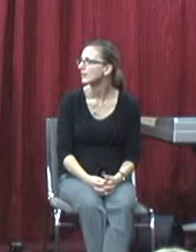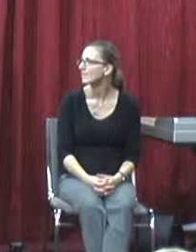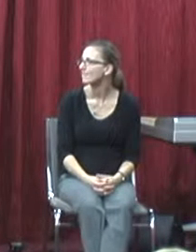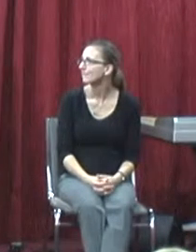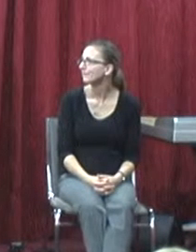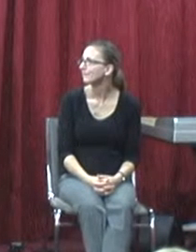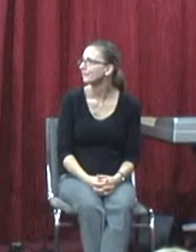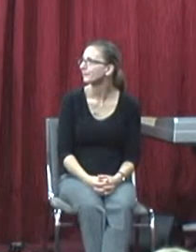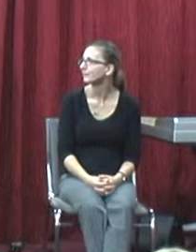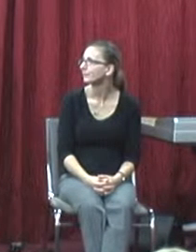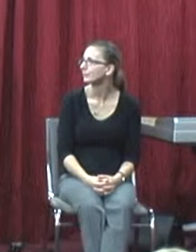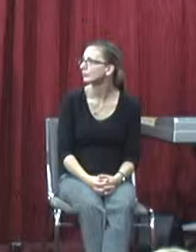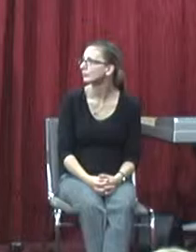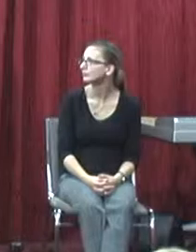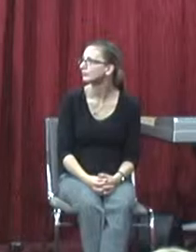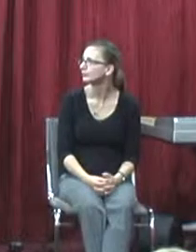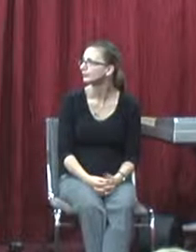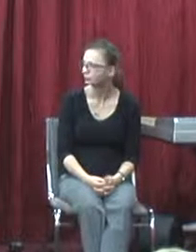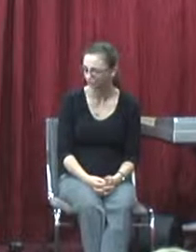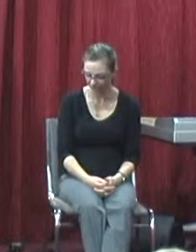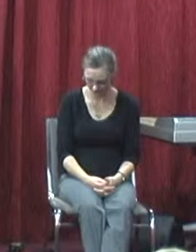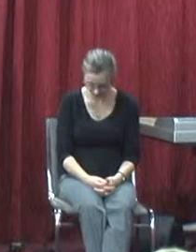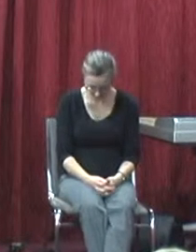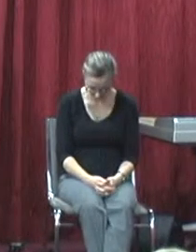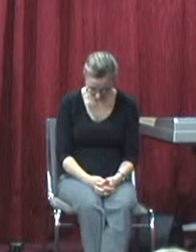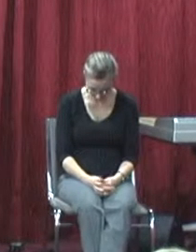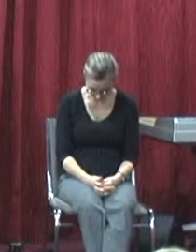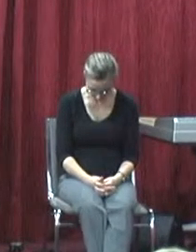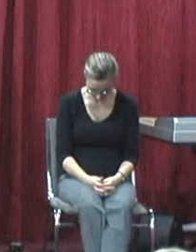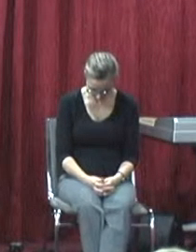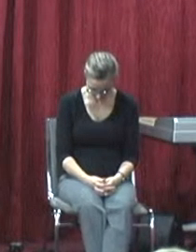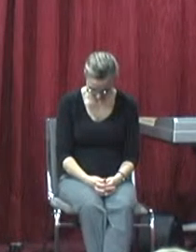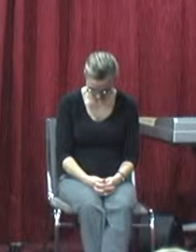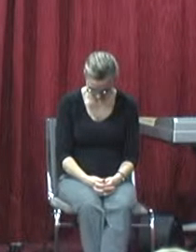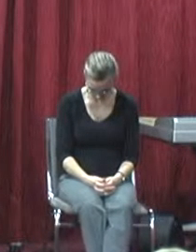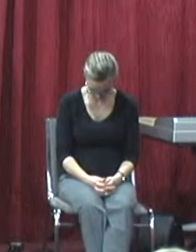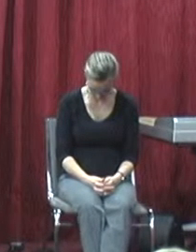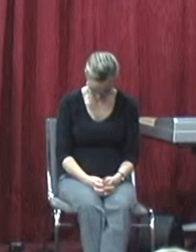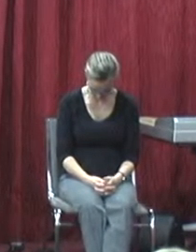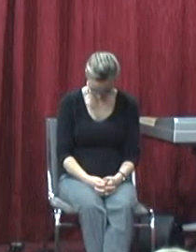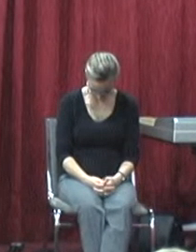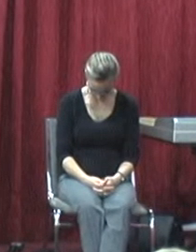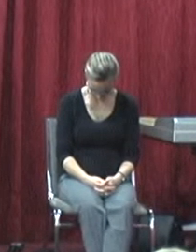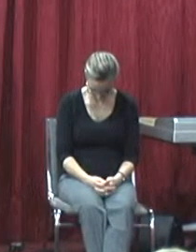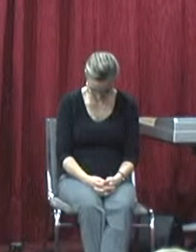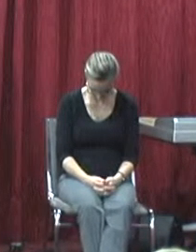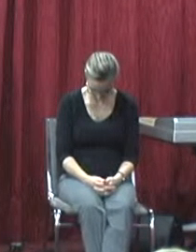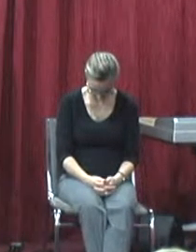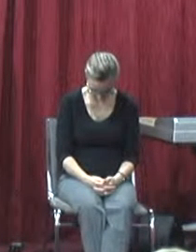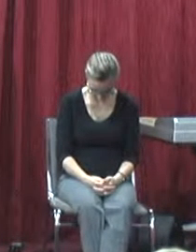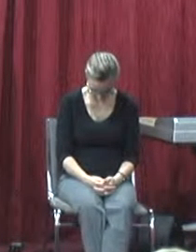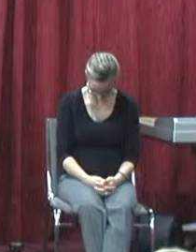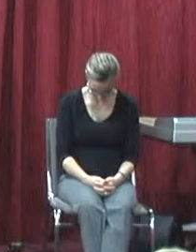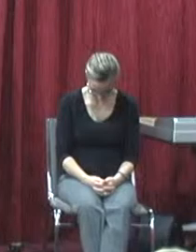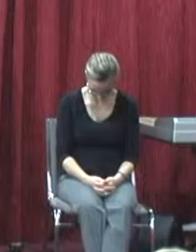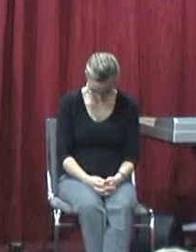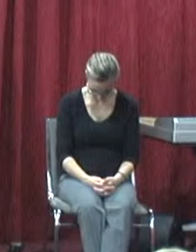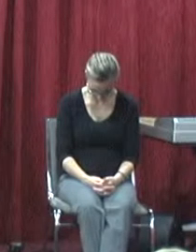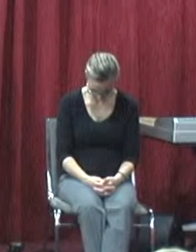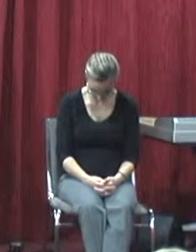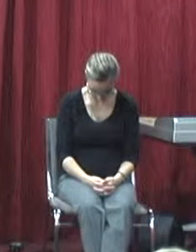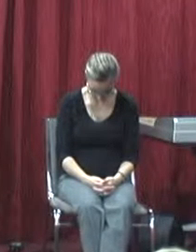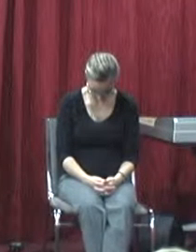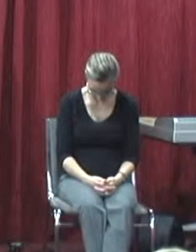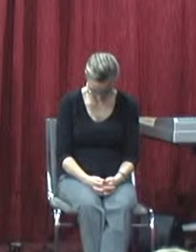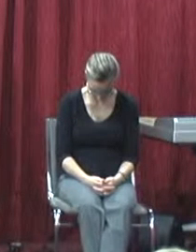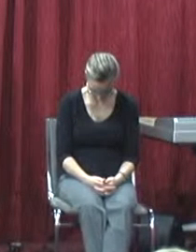as a personal servant and he made him an overseer over his household. Everything that was his, he entrusted into his